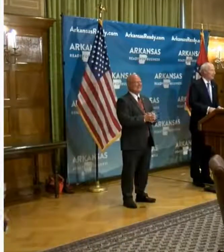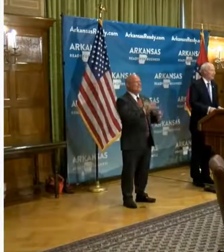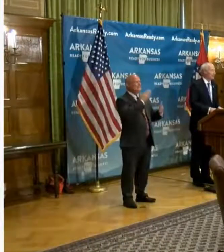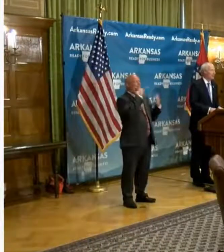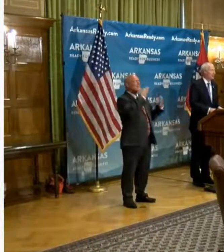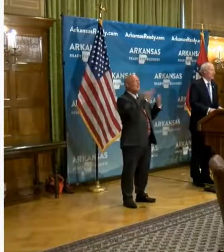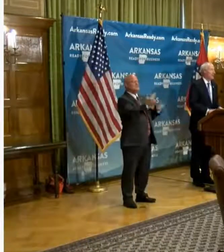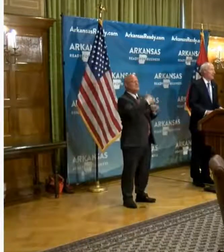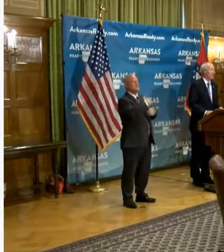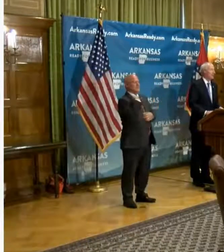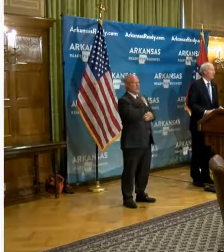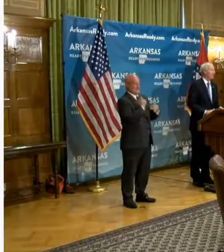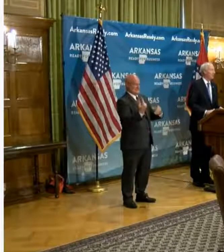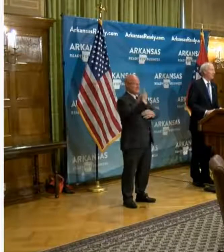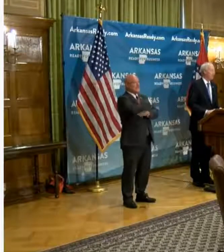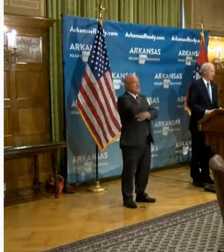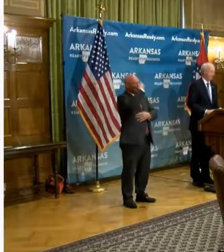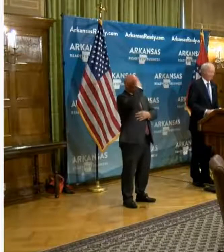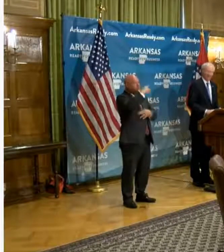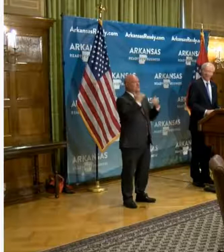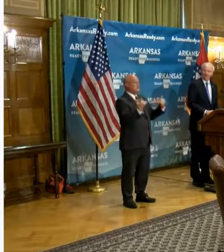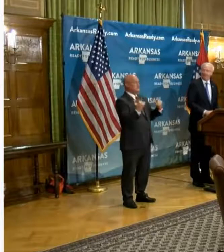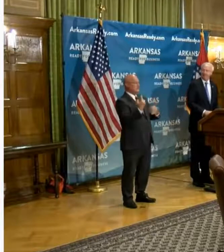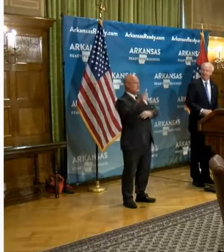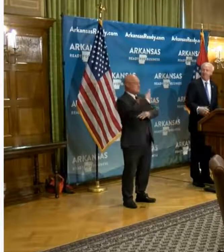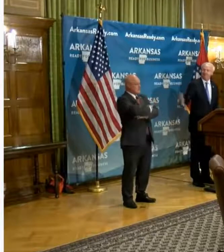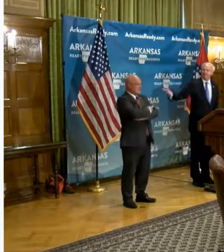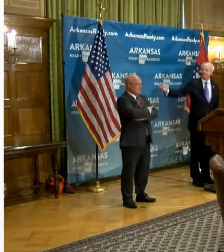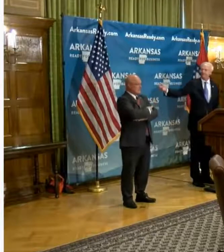Well, thank you for joining me today for today's,